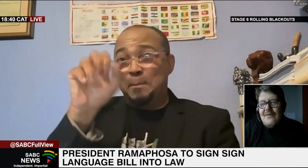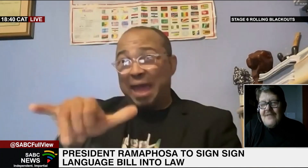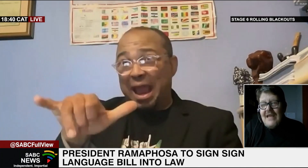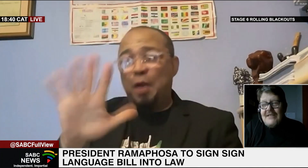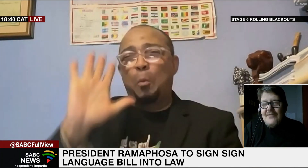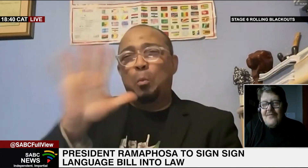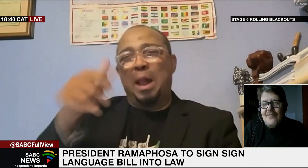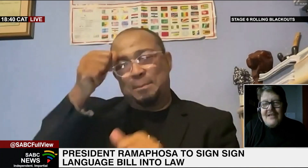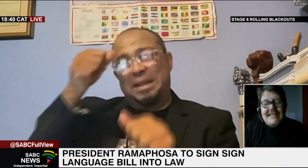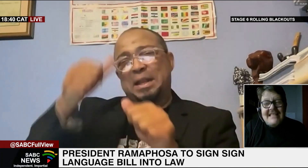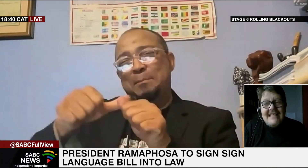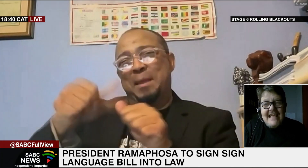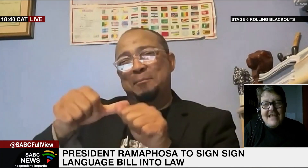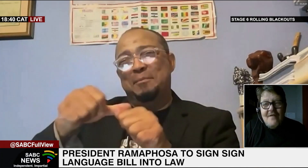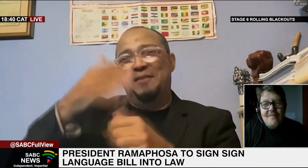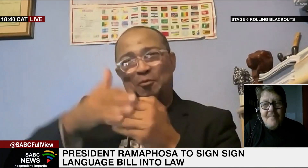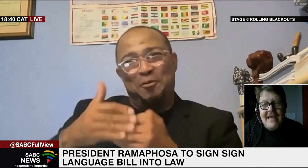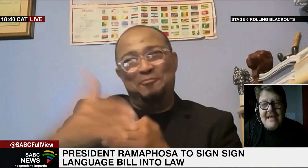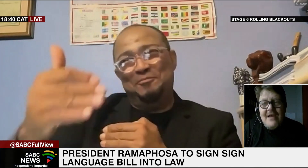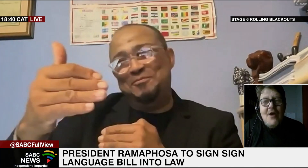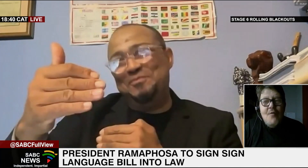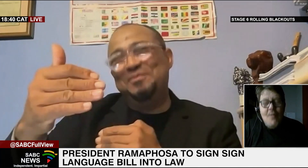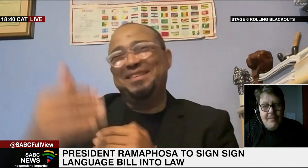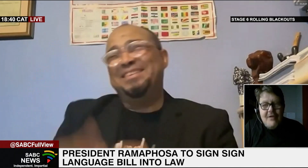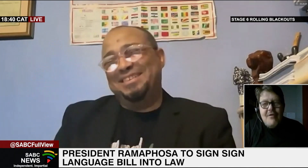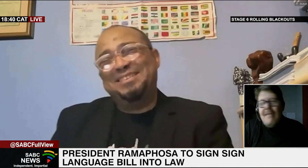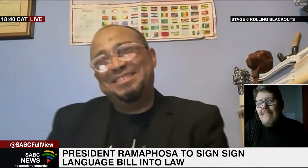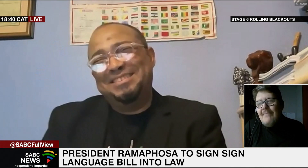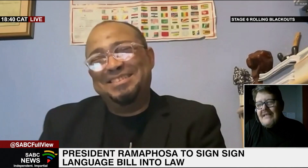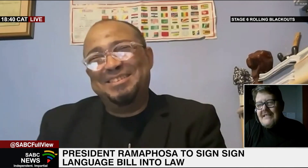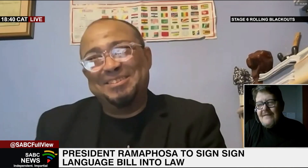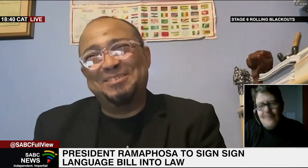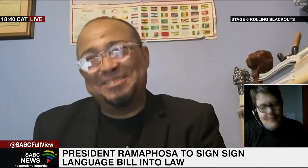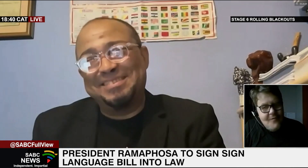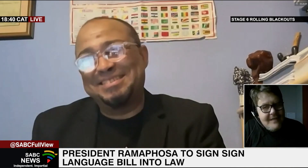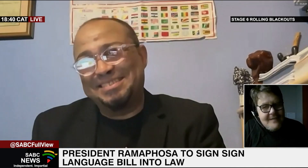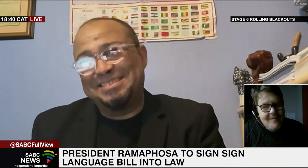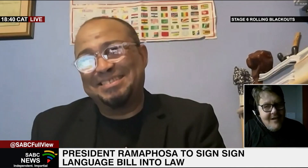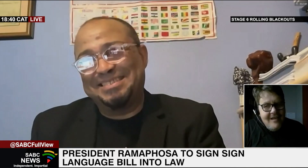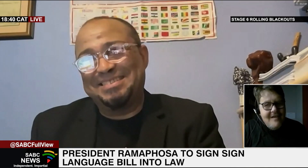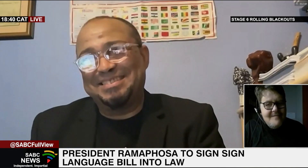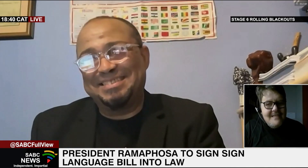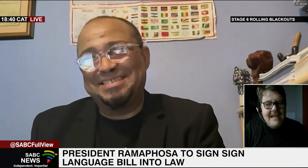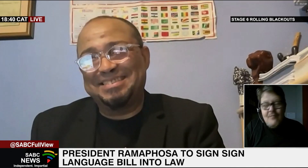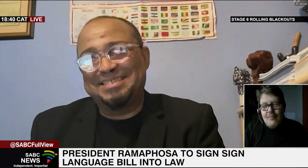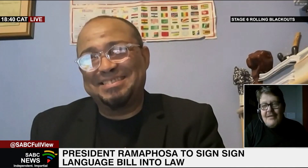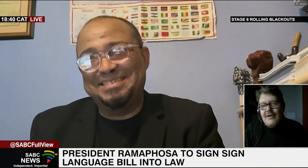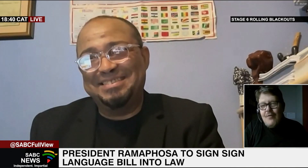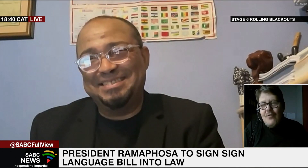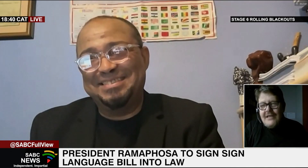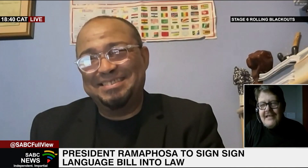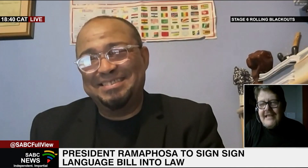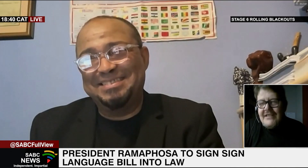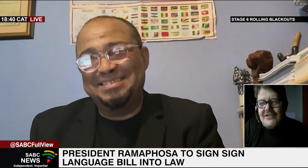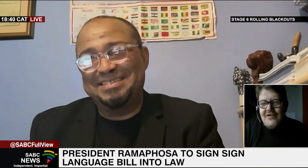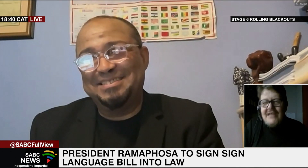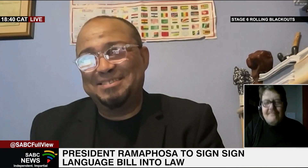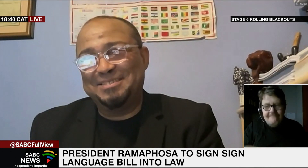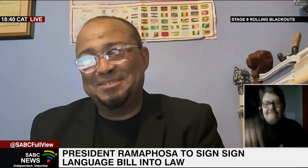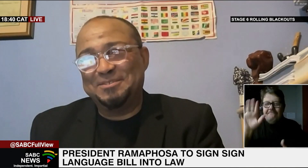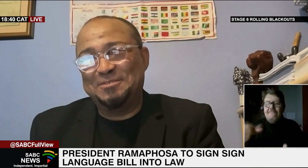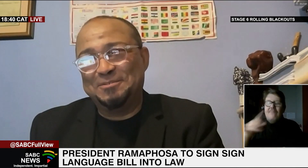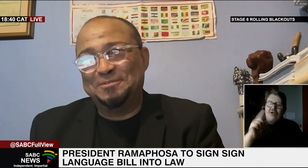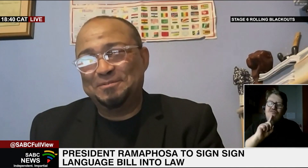only imagine. That, the 2nd of May will be remembered for the rest of our lives and will be recorded in